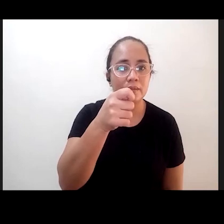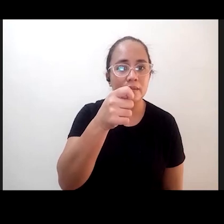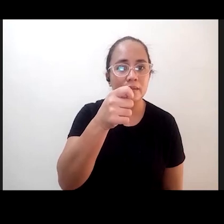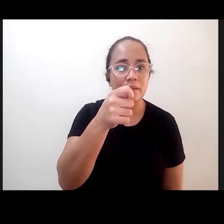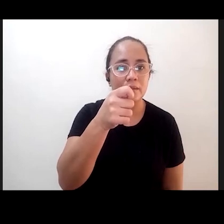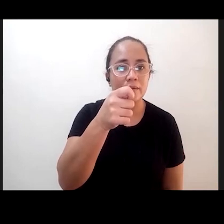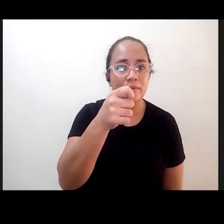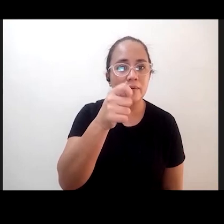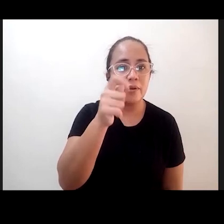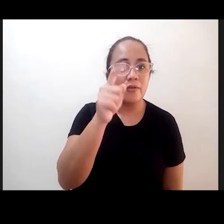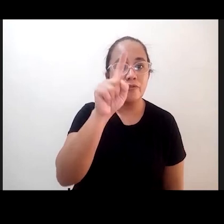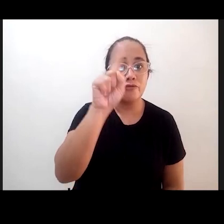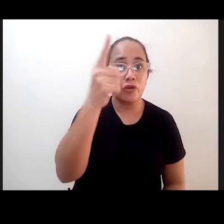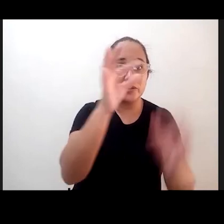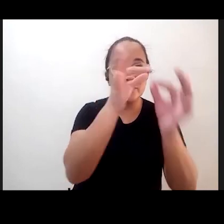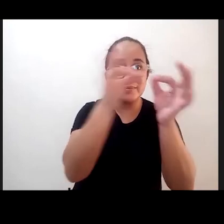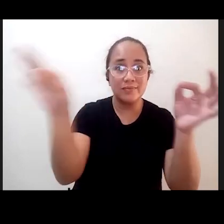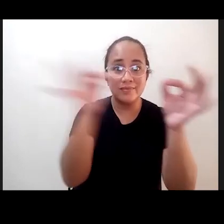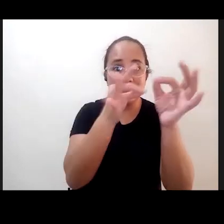paragraph,